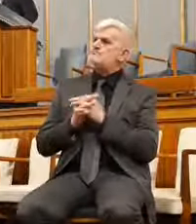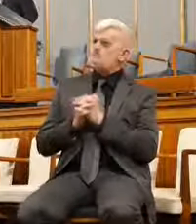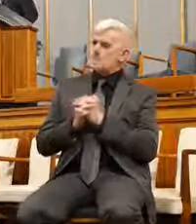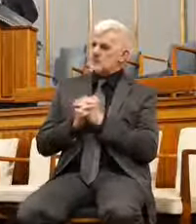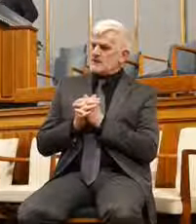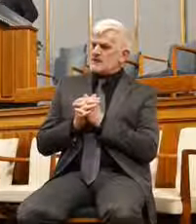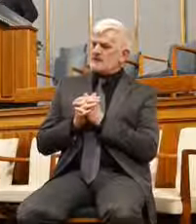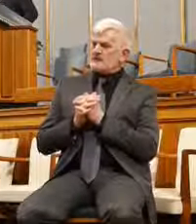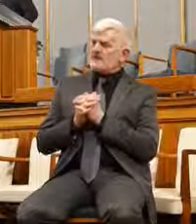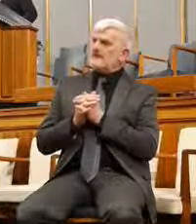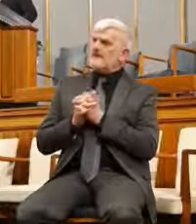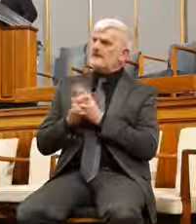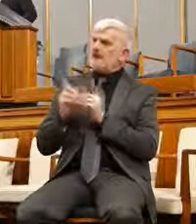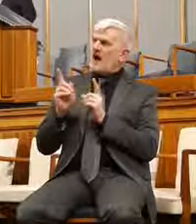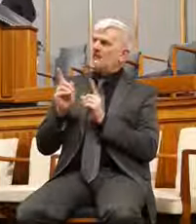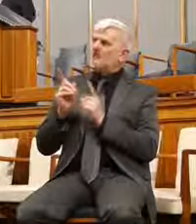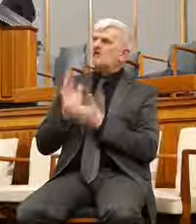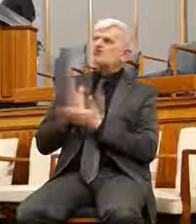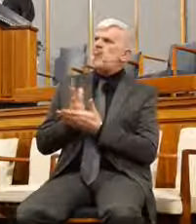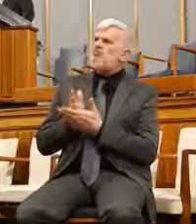intellectually unconvinced.